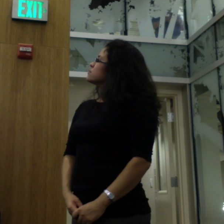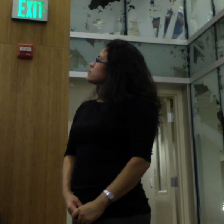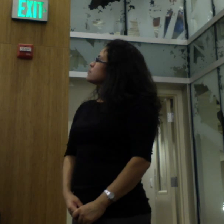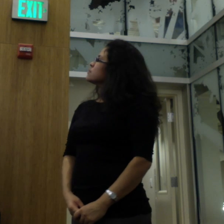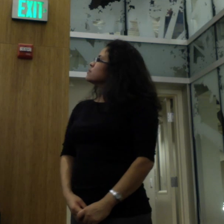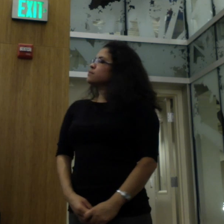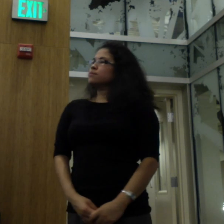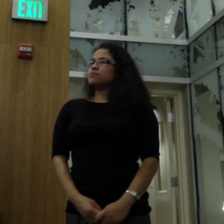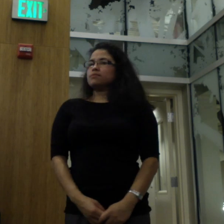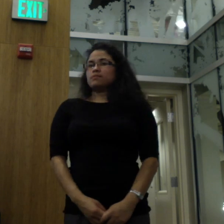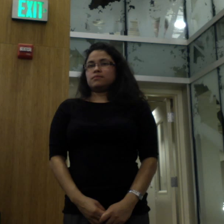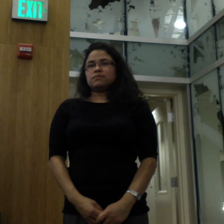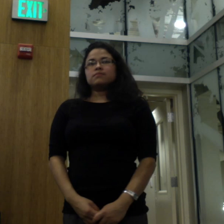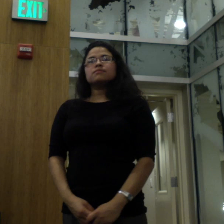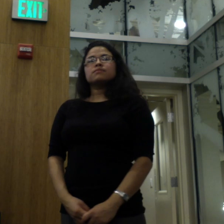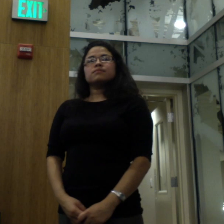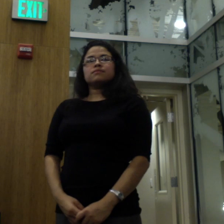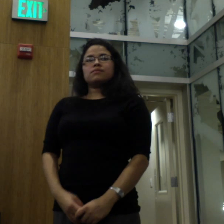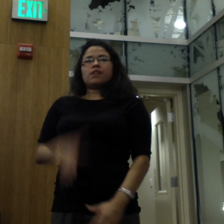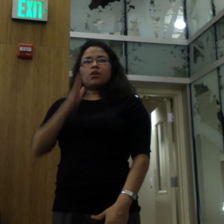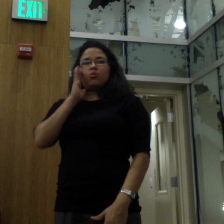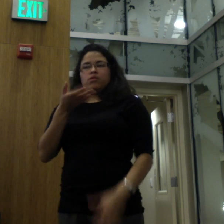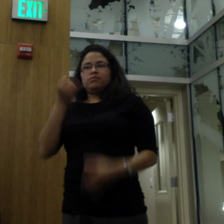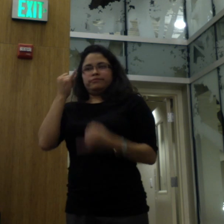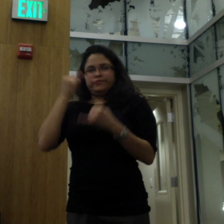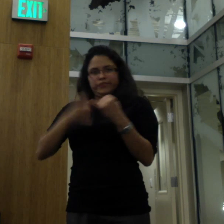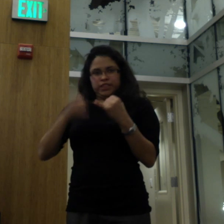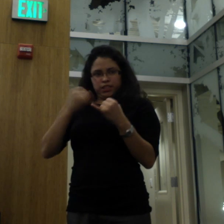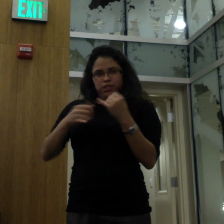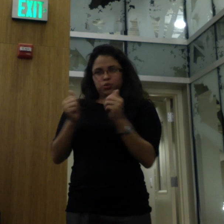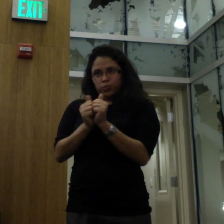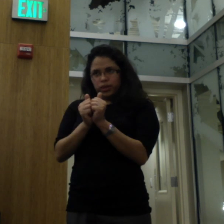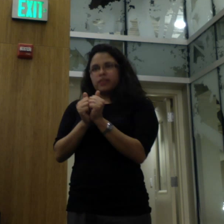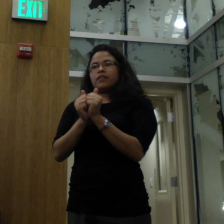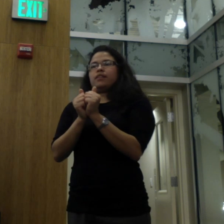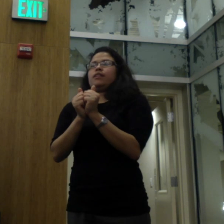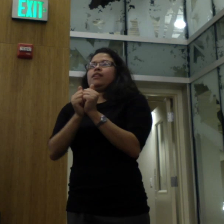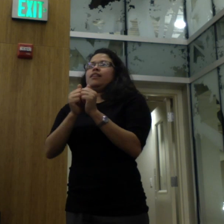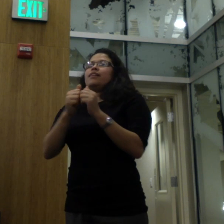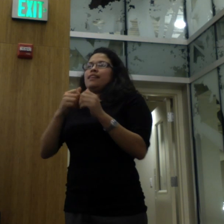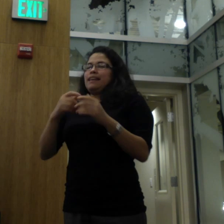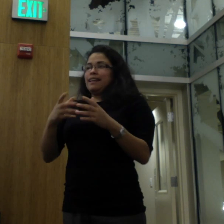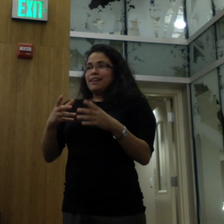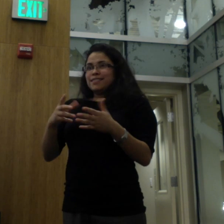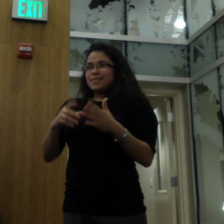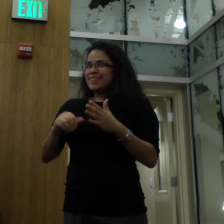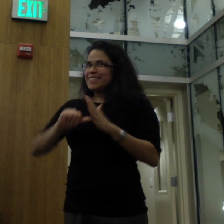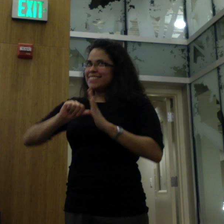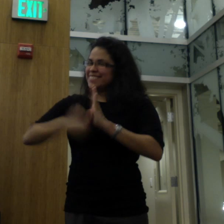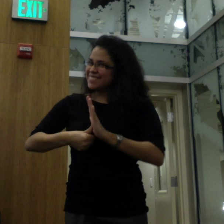And this is what I'm going to end on. Positive mental attitude. Can't stress how important that is.